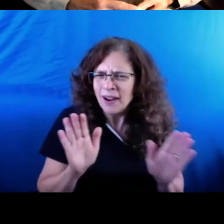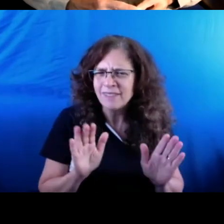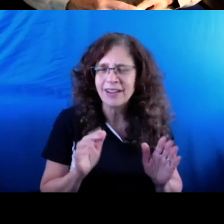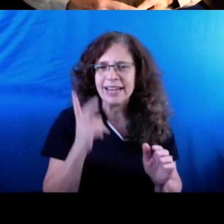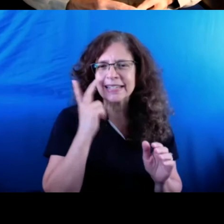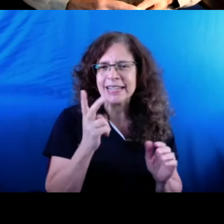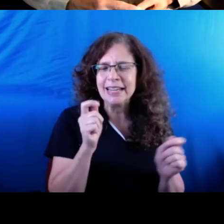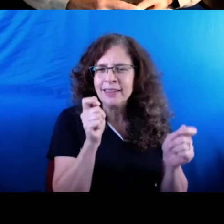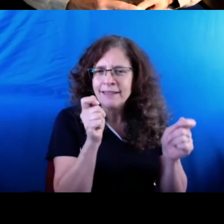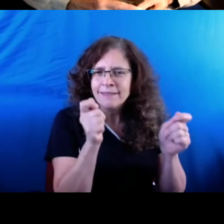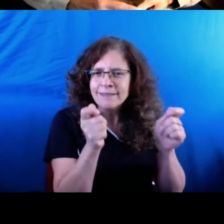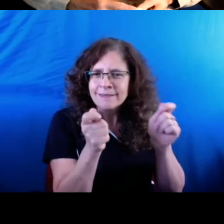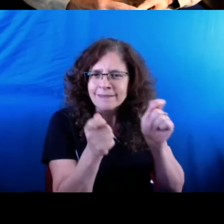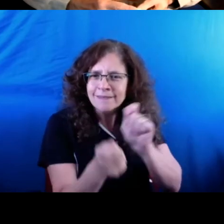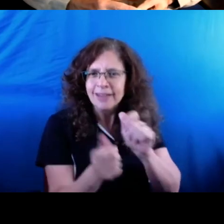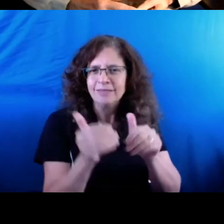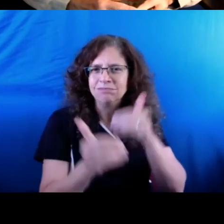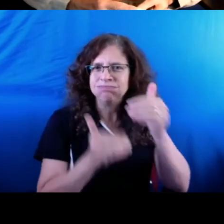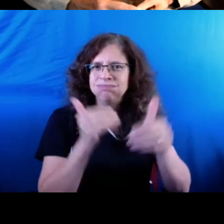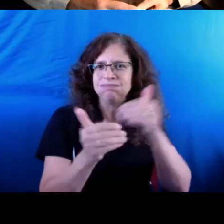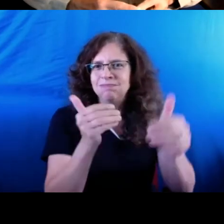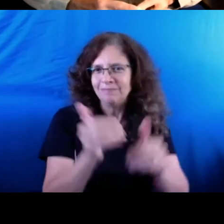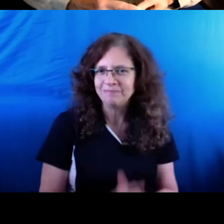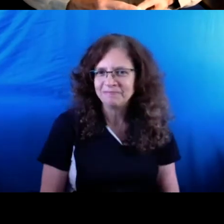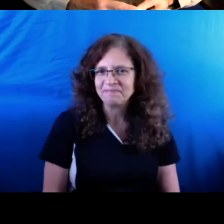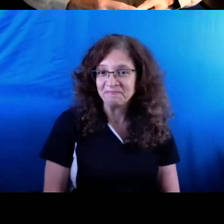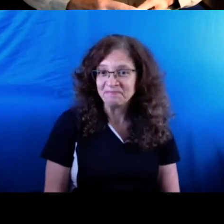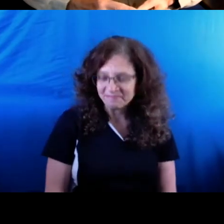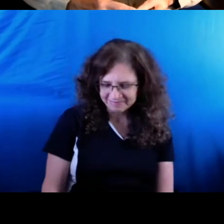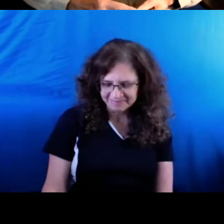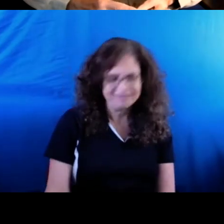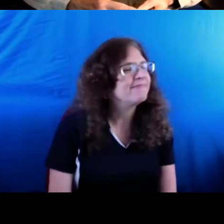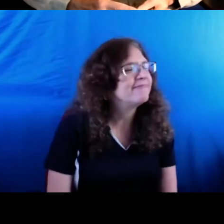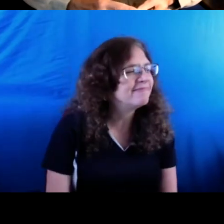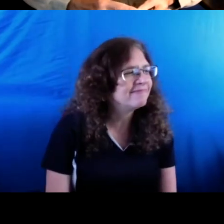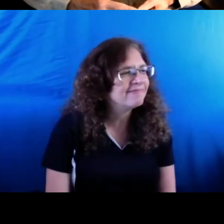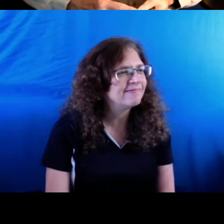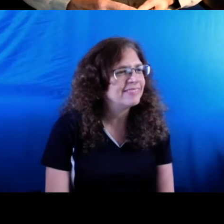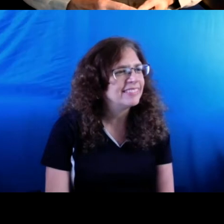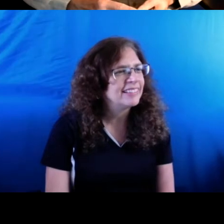It becomes a live paper. They can see the changes and their progress.